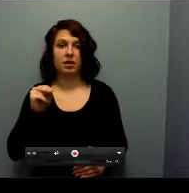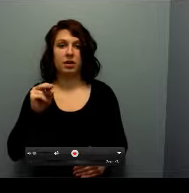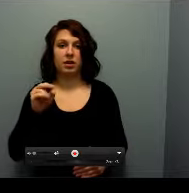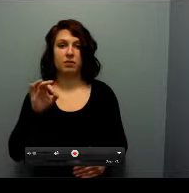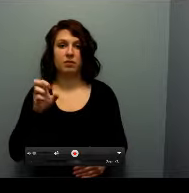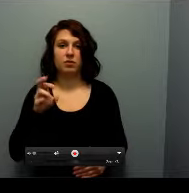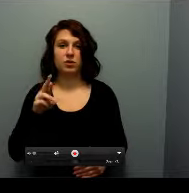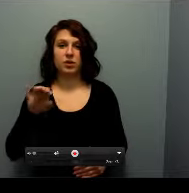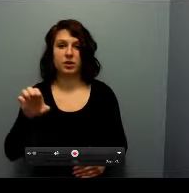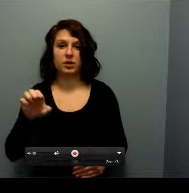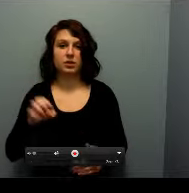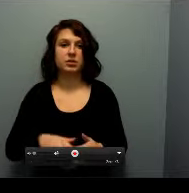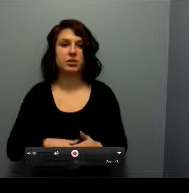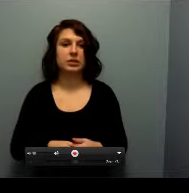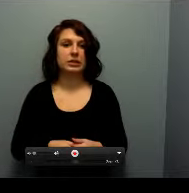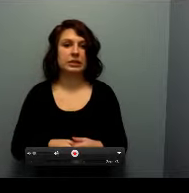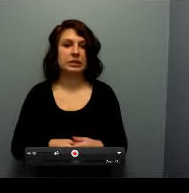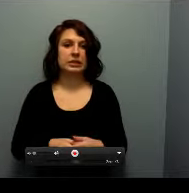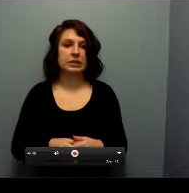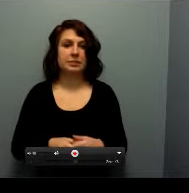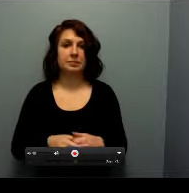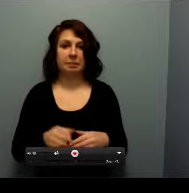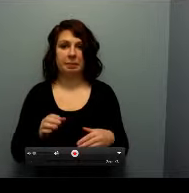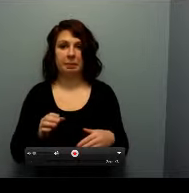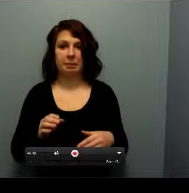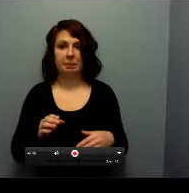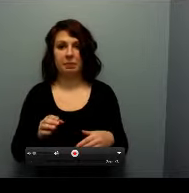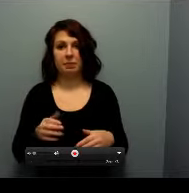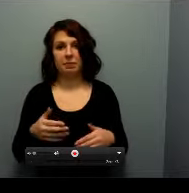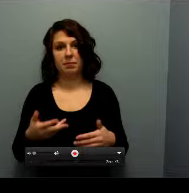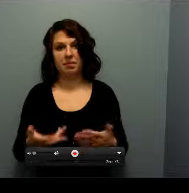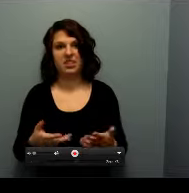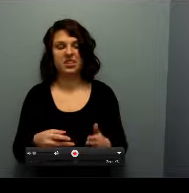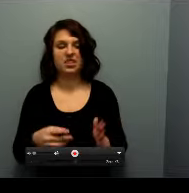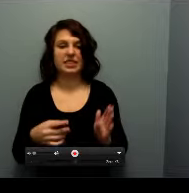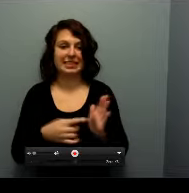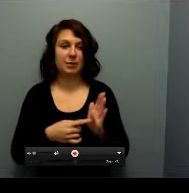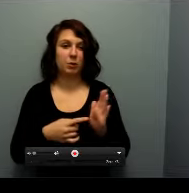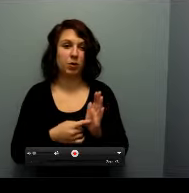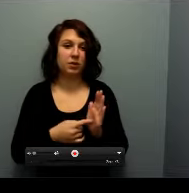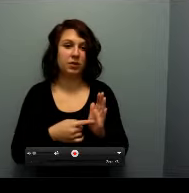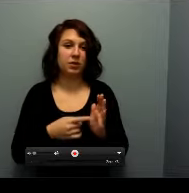So basically, is an example of how you might